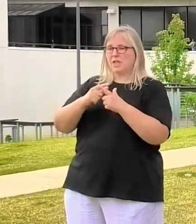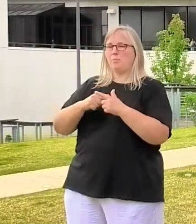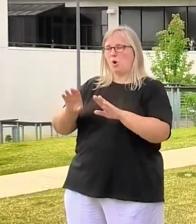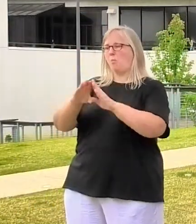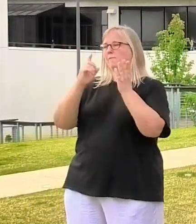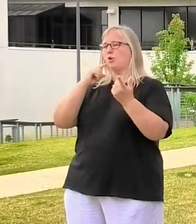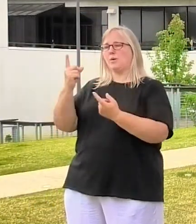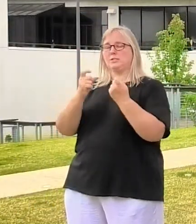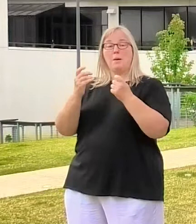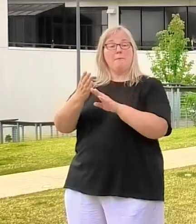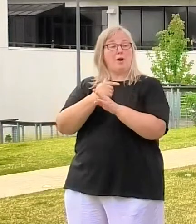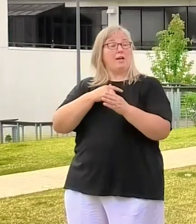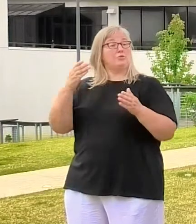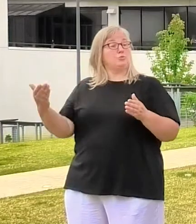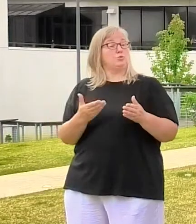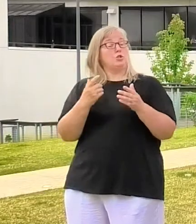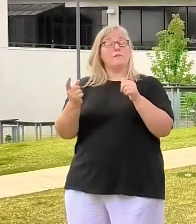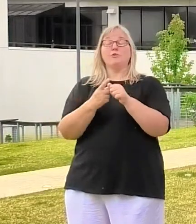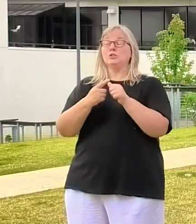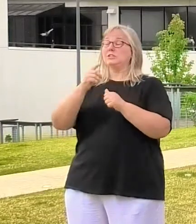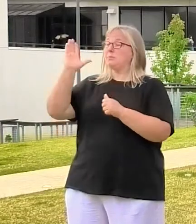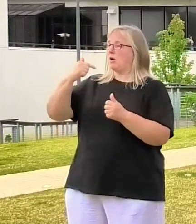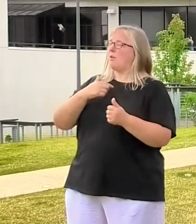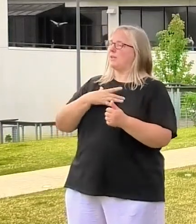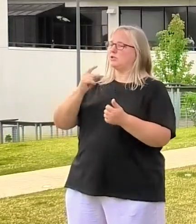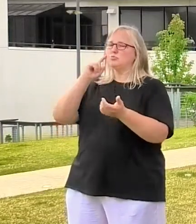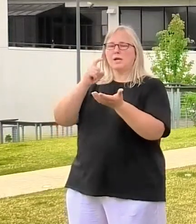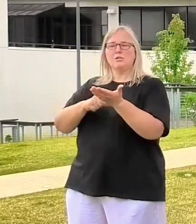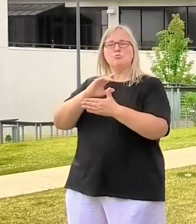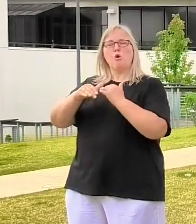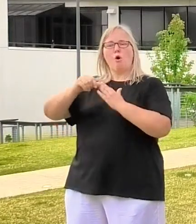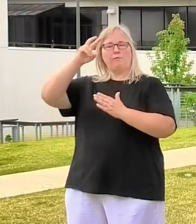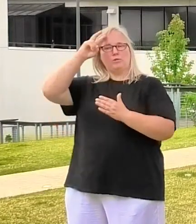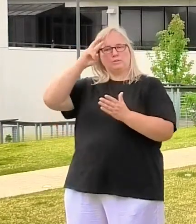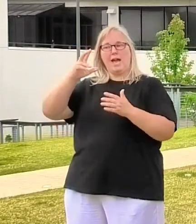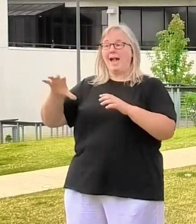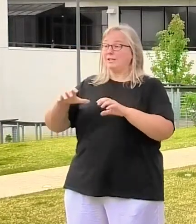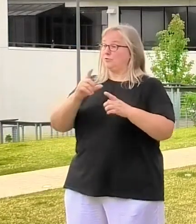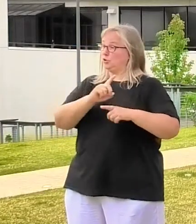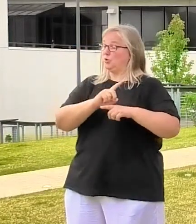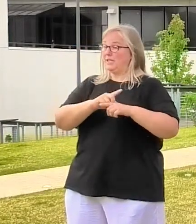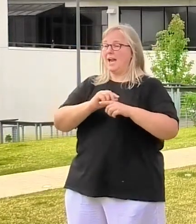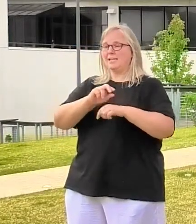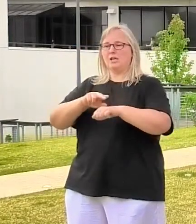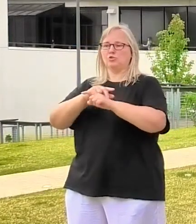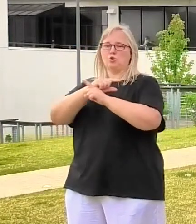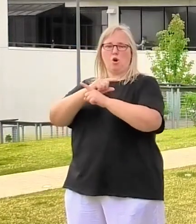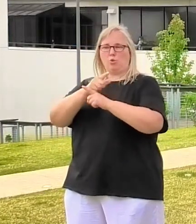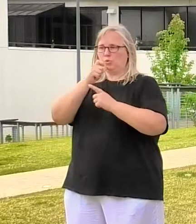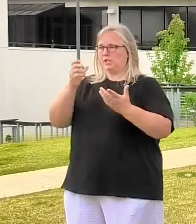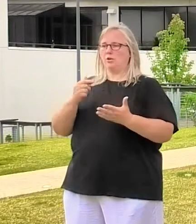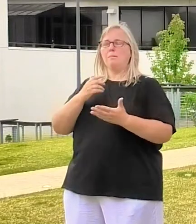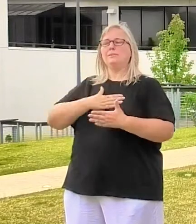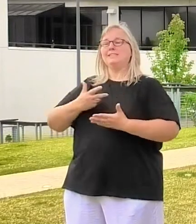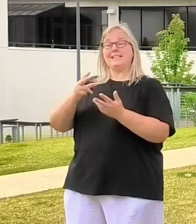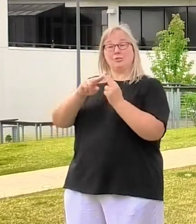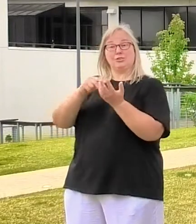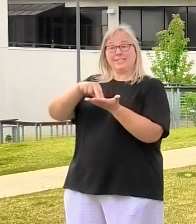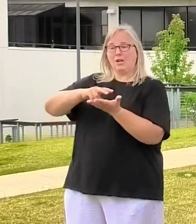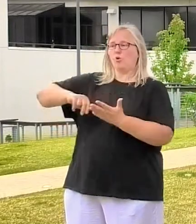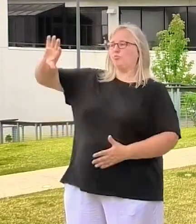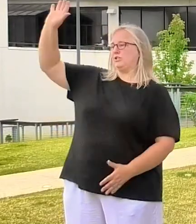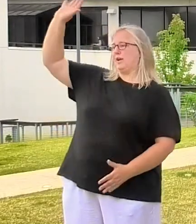Before I introduce our first speaker, I'd like to recognize all veterans, active duty reservists, and National Guard in attendance. Will you please stand or raise your hand?